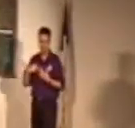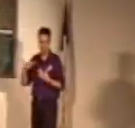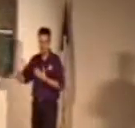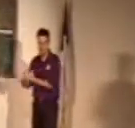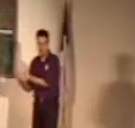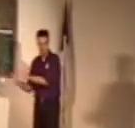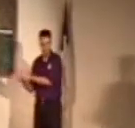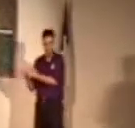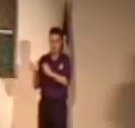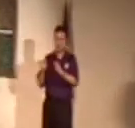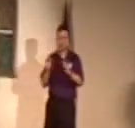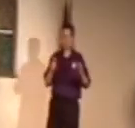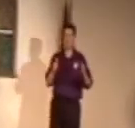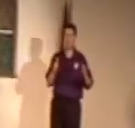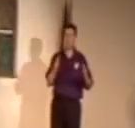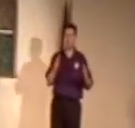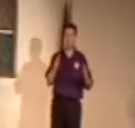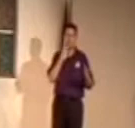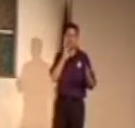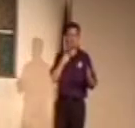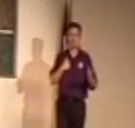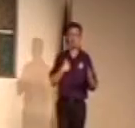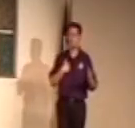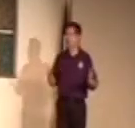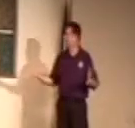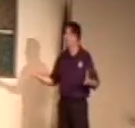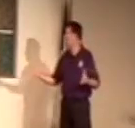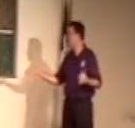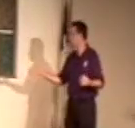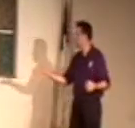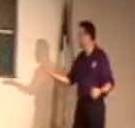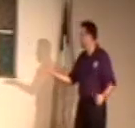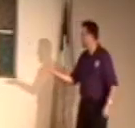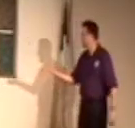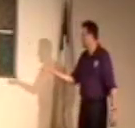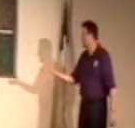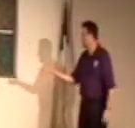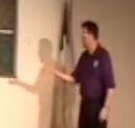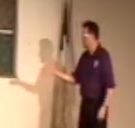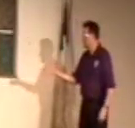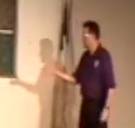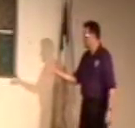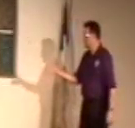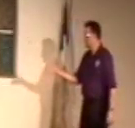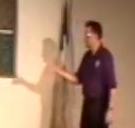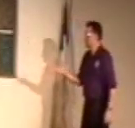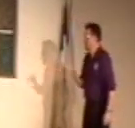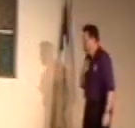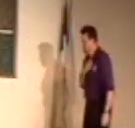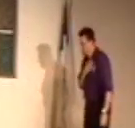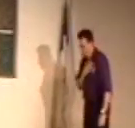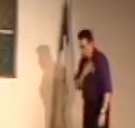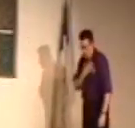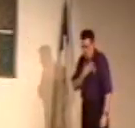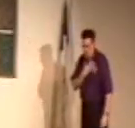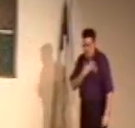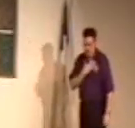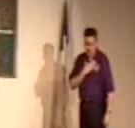All they had planned She says, dad, the wedding's still Six months away But I need